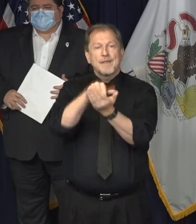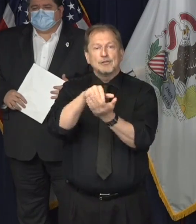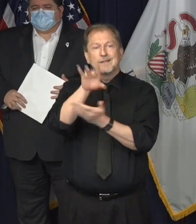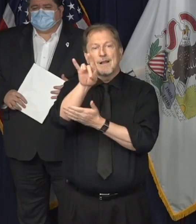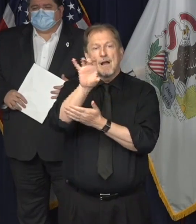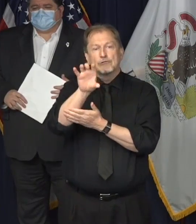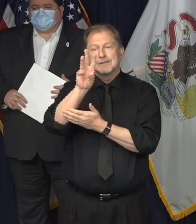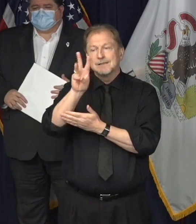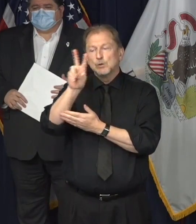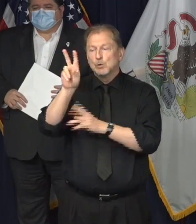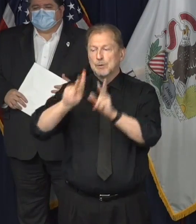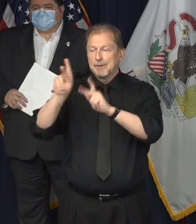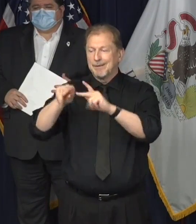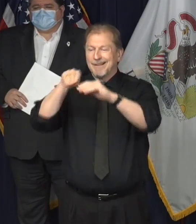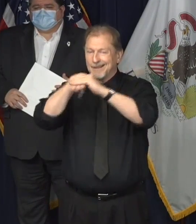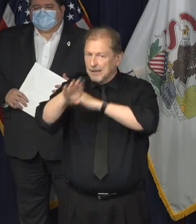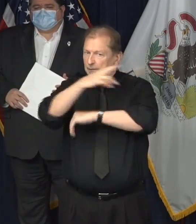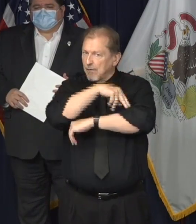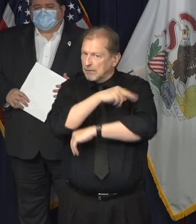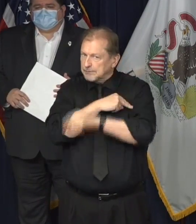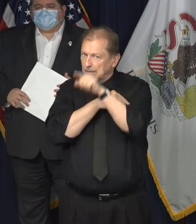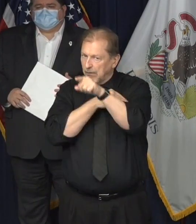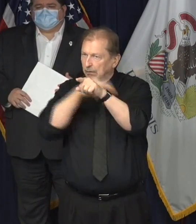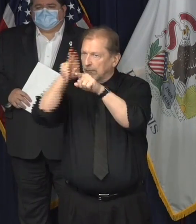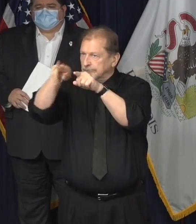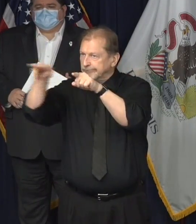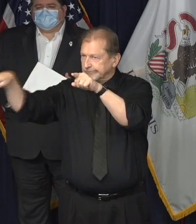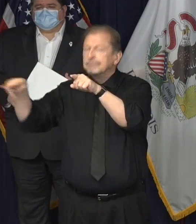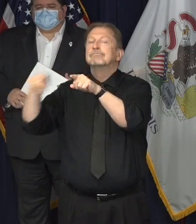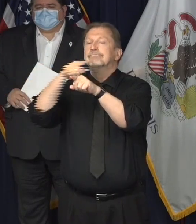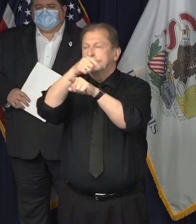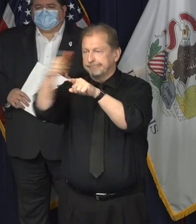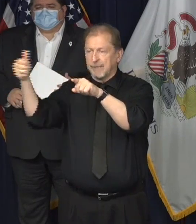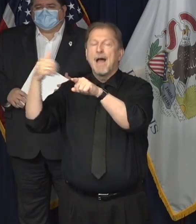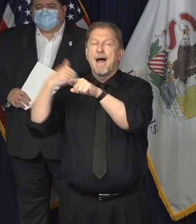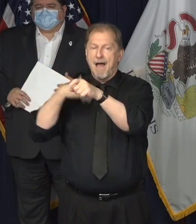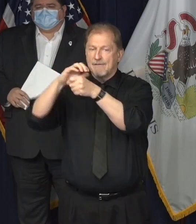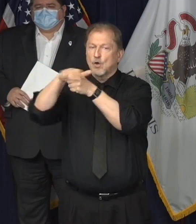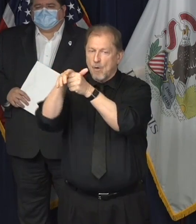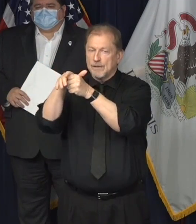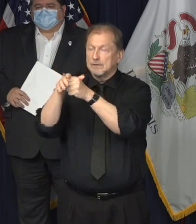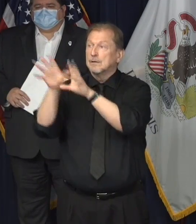4,862 individuals as of midnight were in the hospital with COVID, and of those,